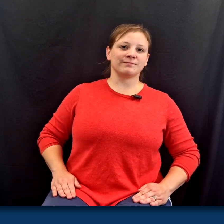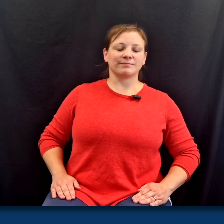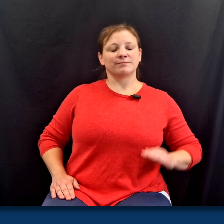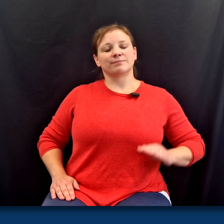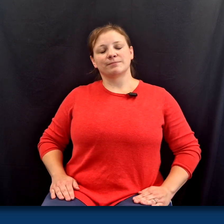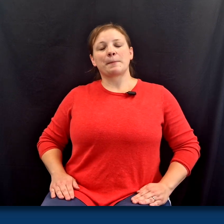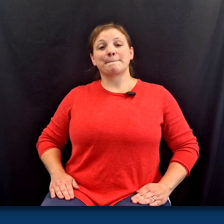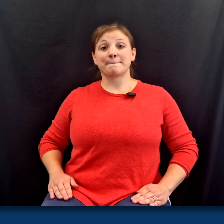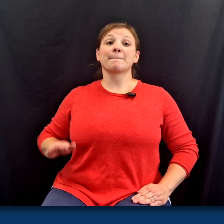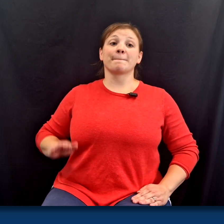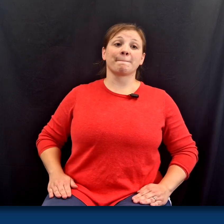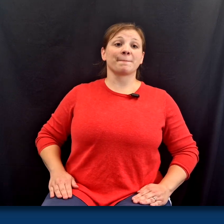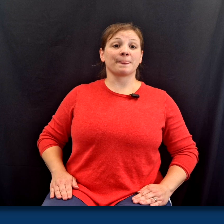squirrel.